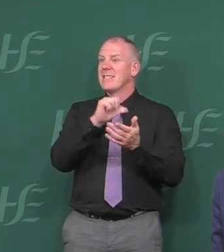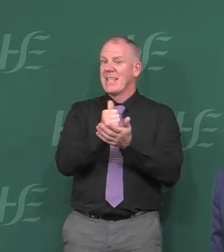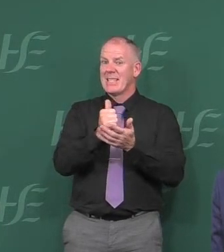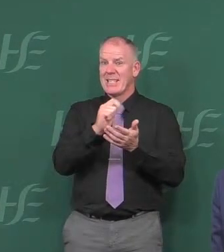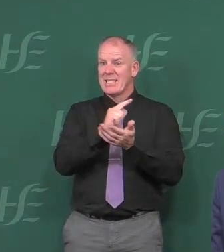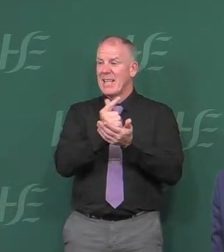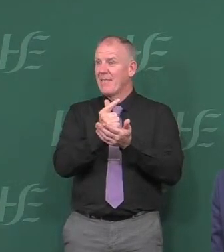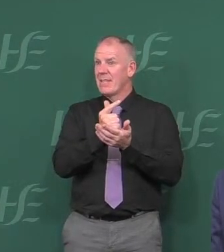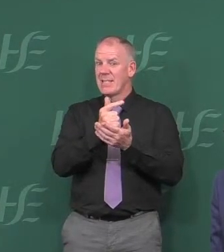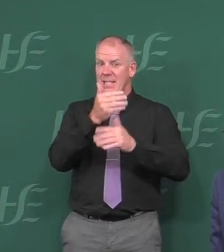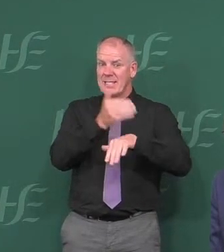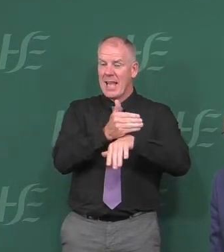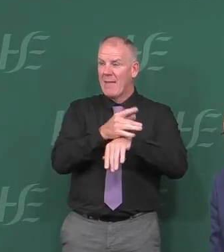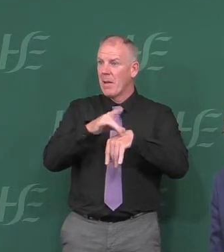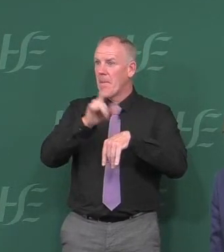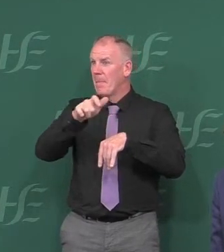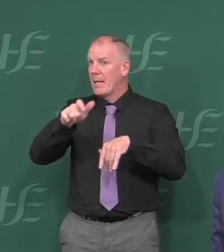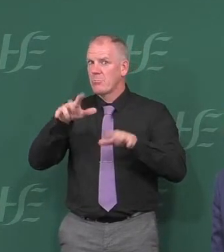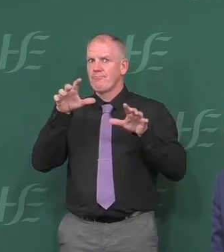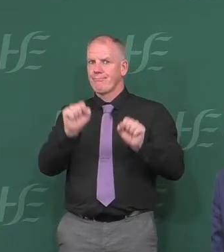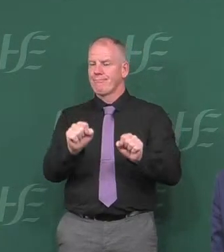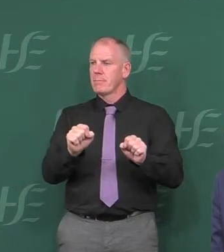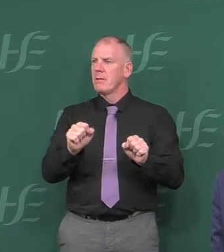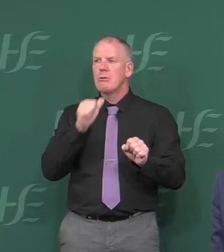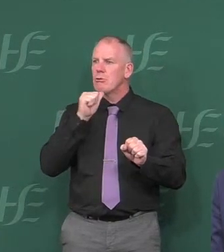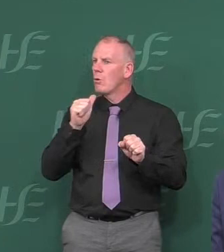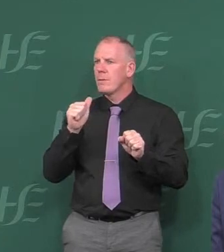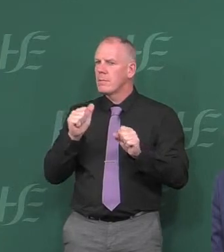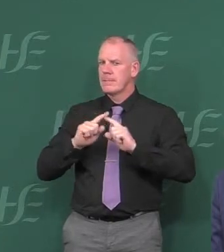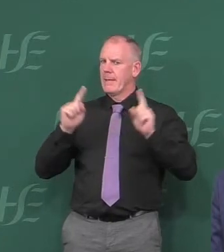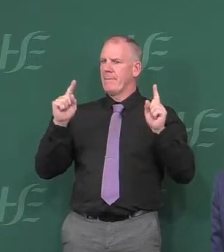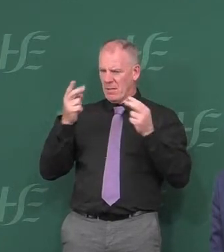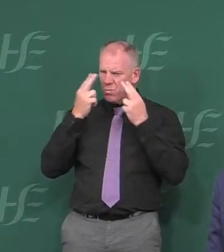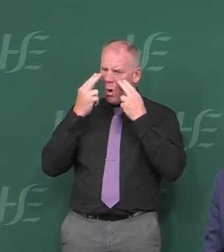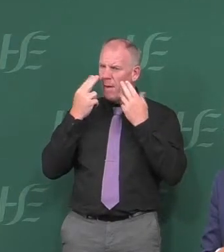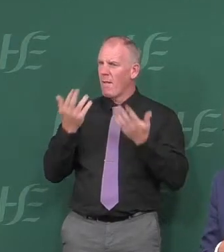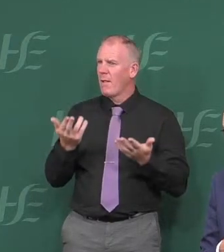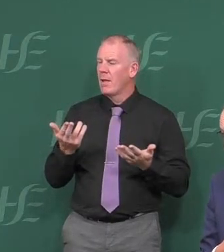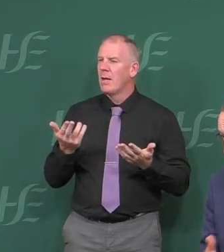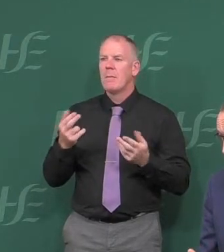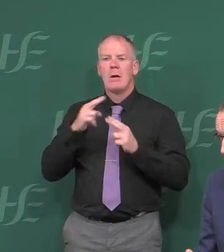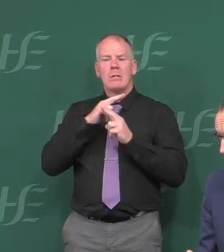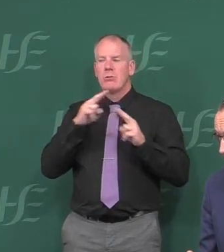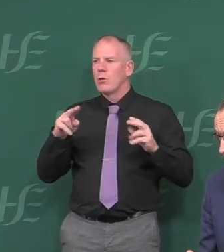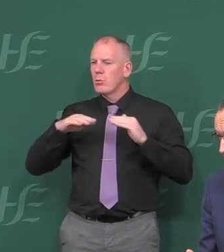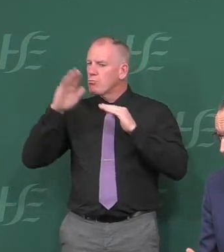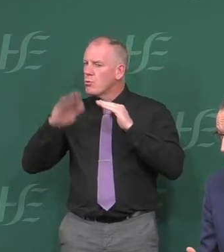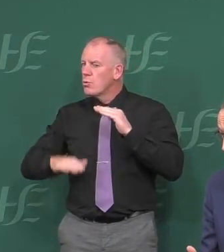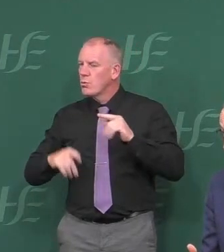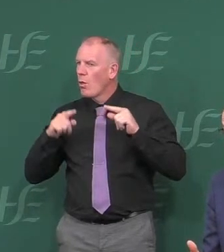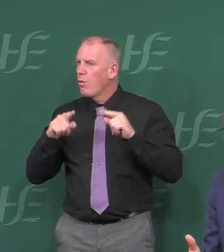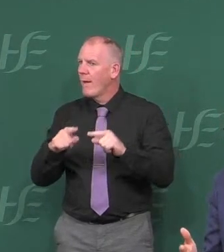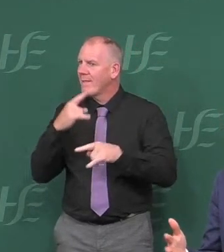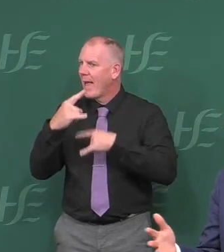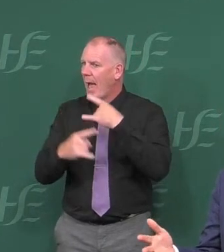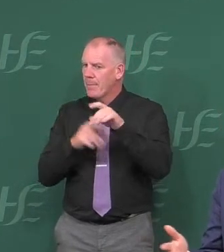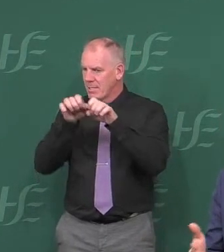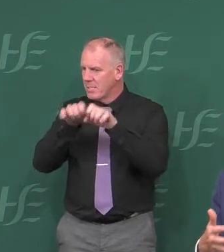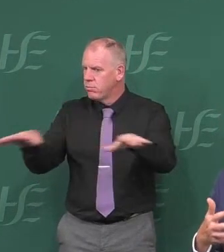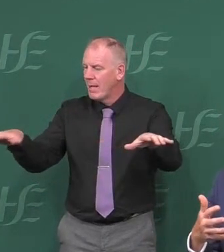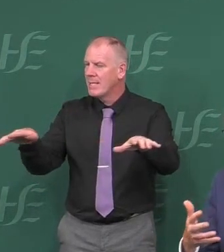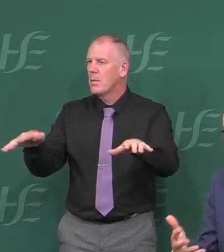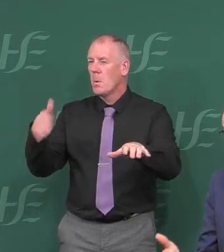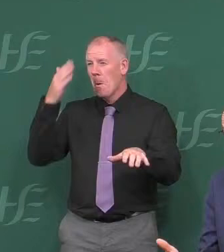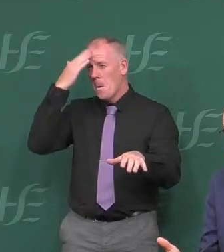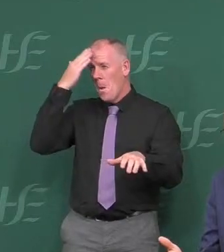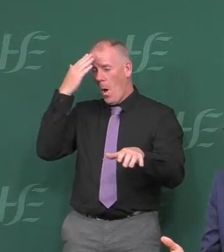patients and staff have it. And there's nothing unusual in that. We found that in nursing homes and otherwise. It doesn't diminish the threat, because we know, as we've